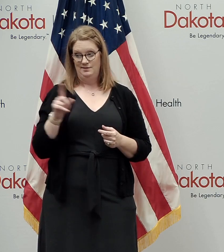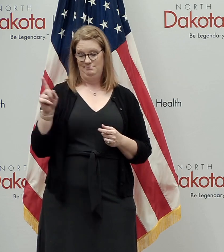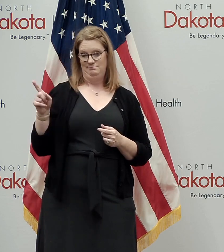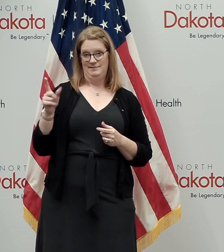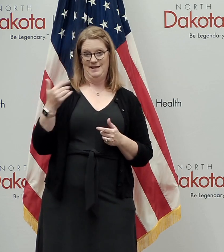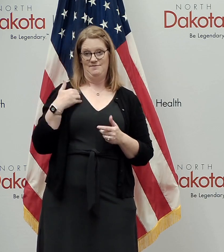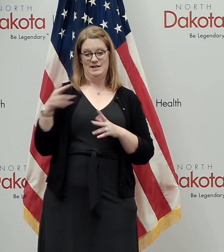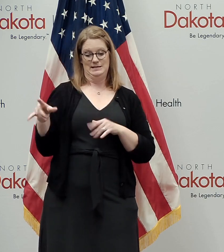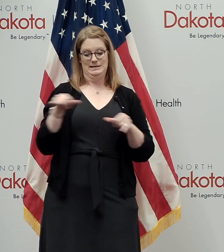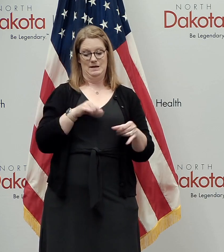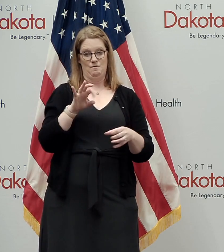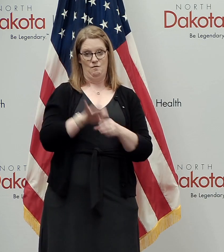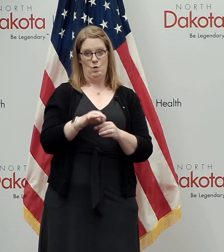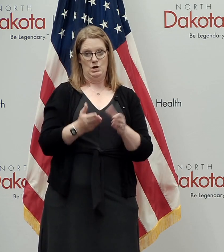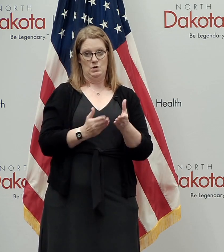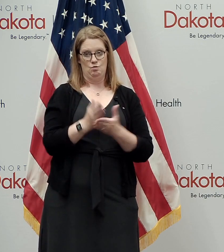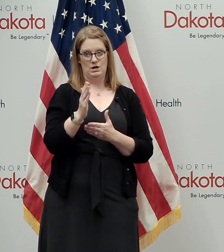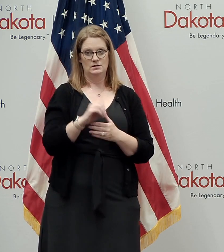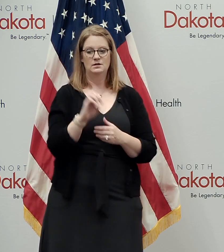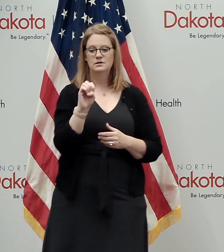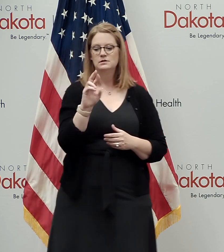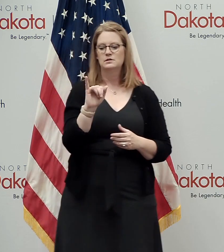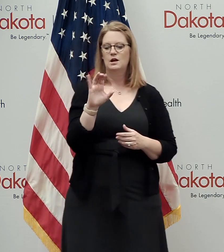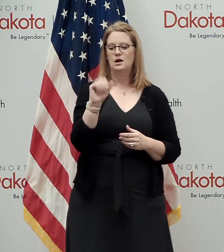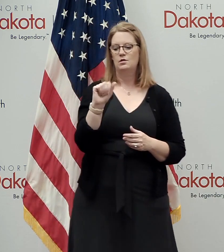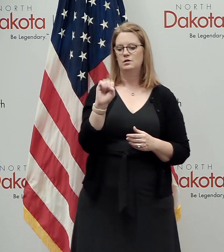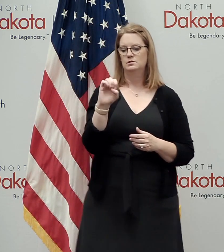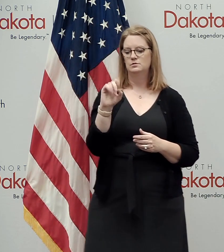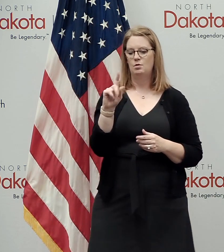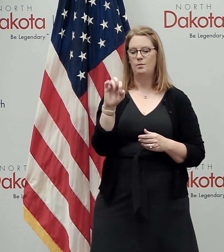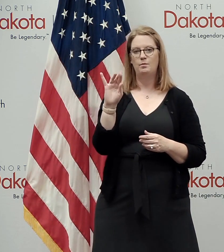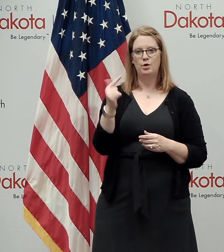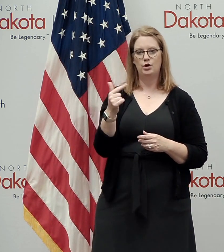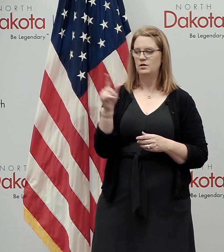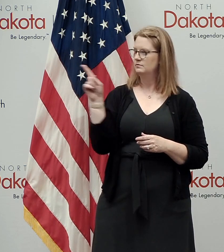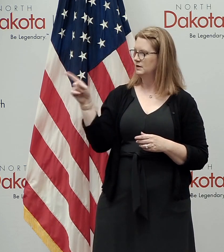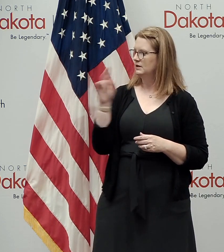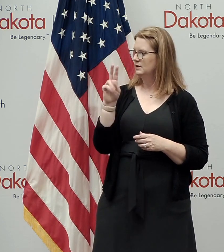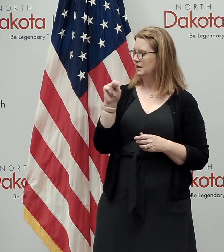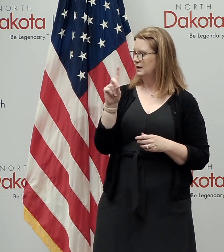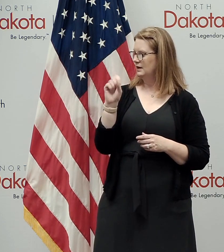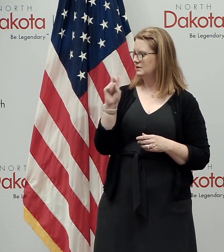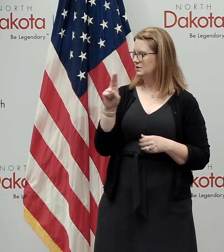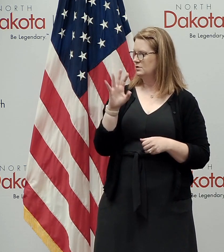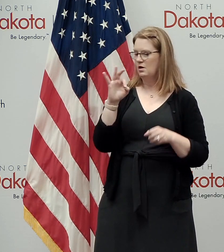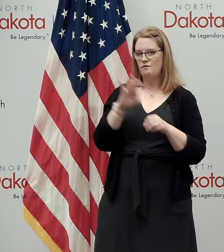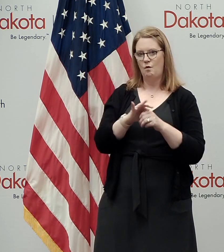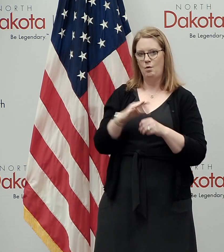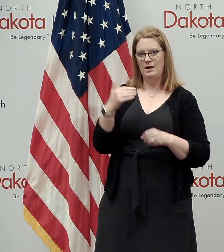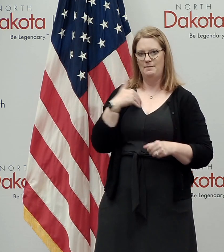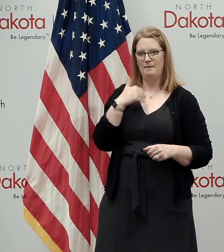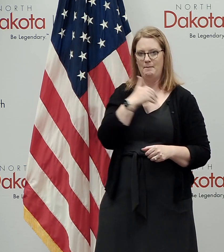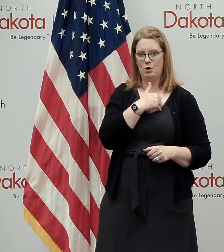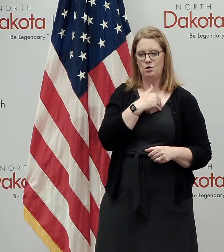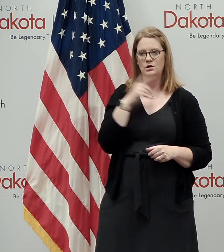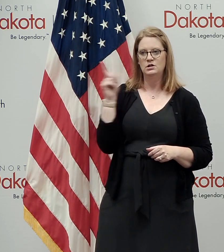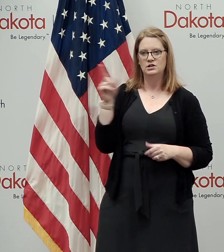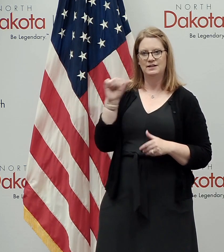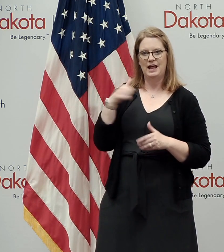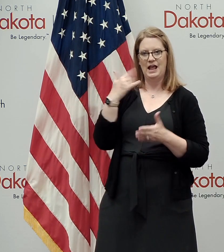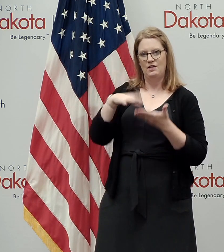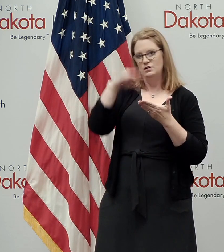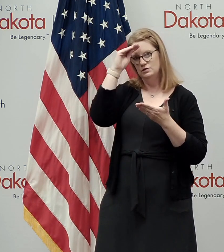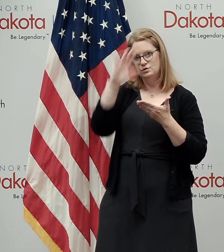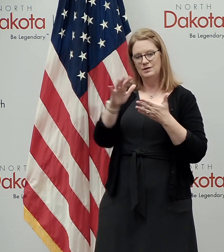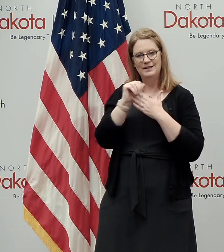system. So Erica Solberg is, as the governor said, at NDSU. She is our voting member, and she and the other student leaders